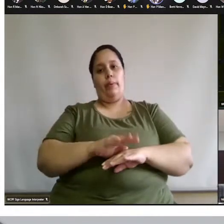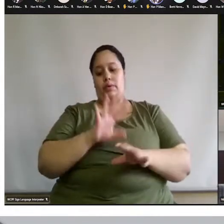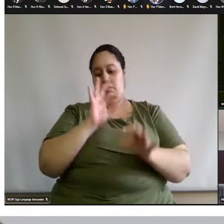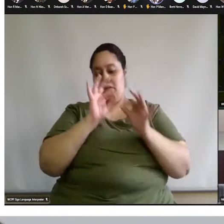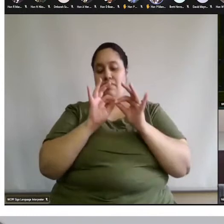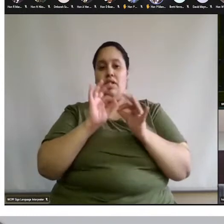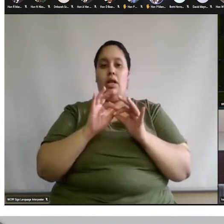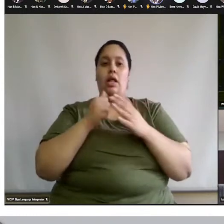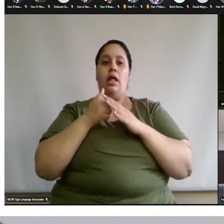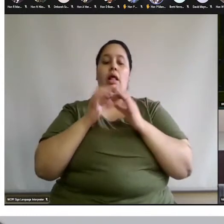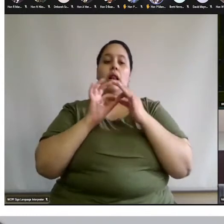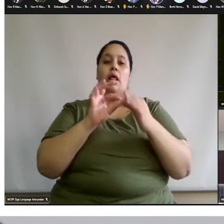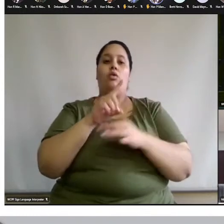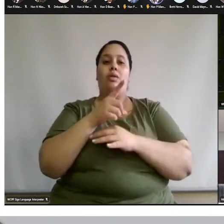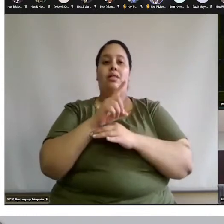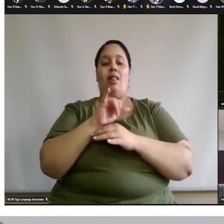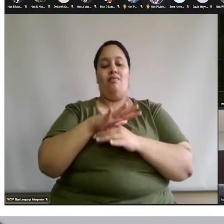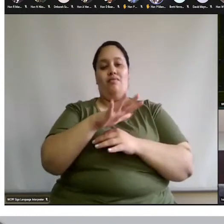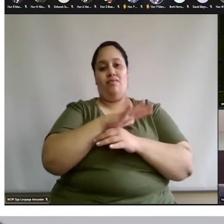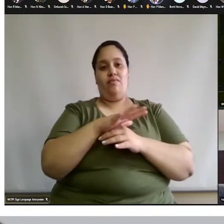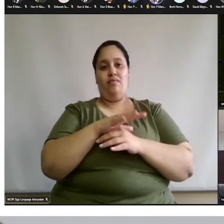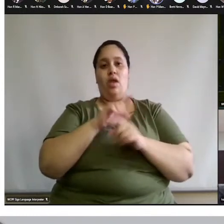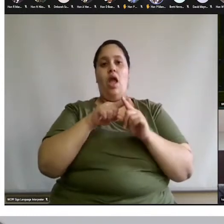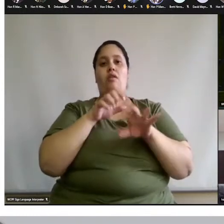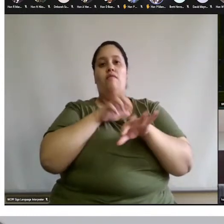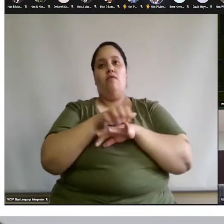drought, to farmers?